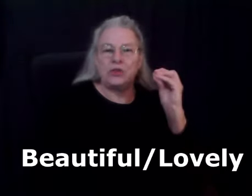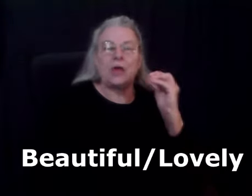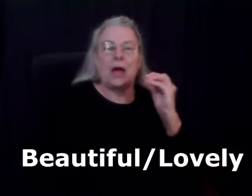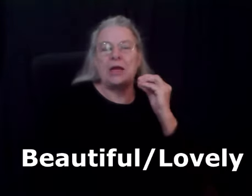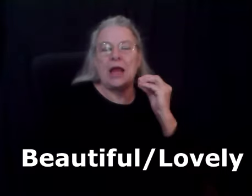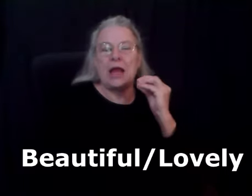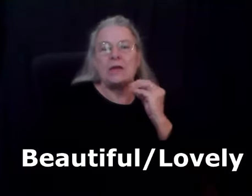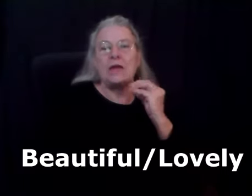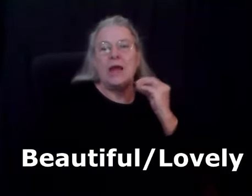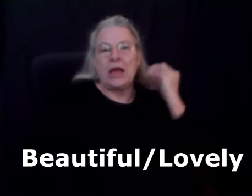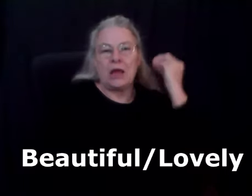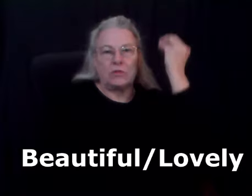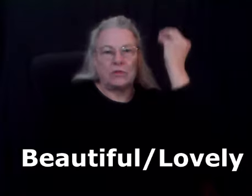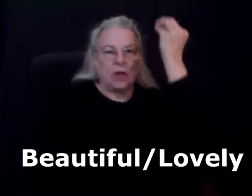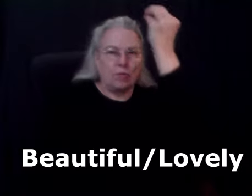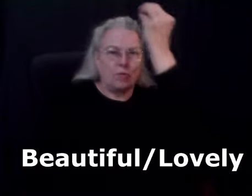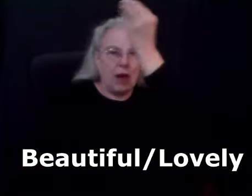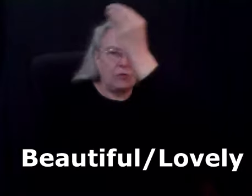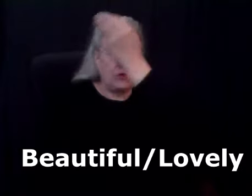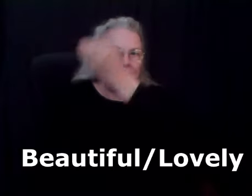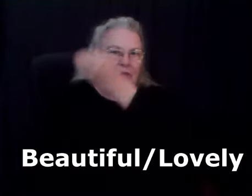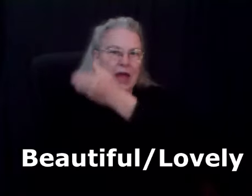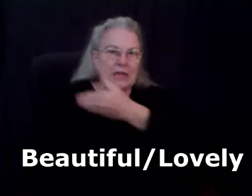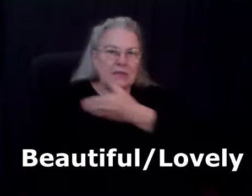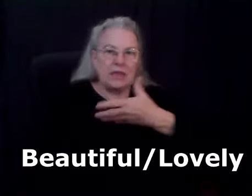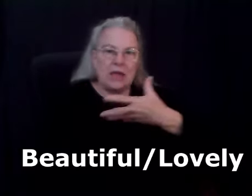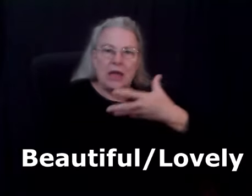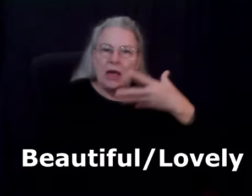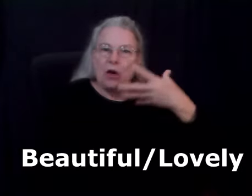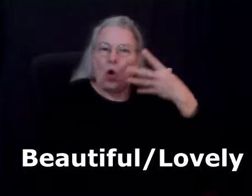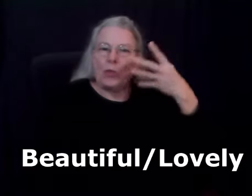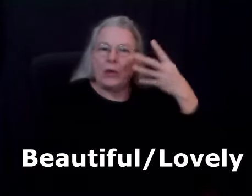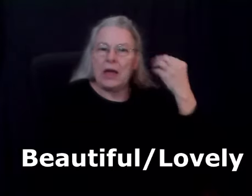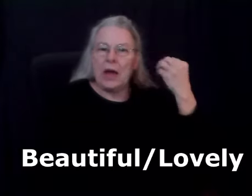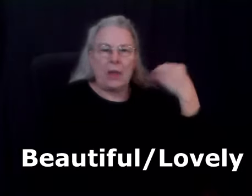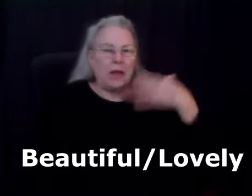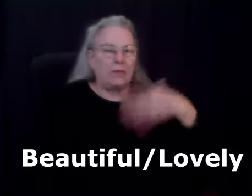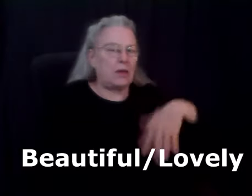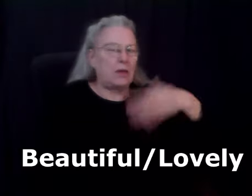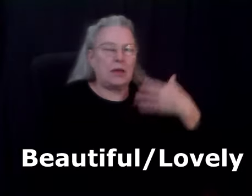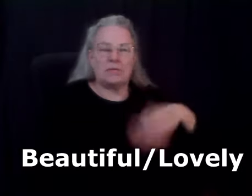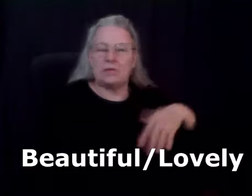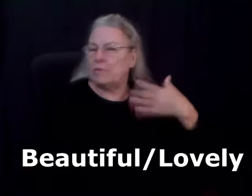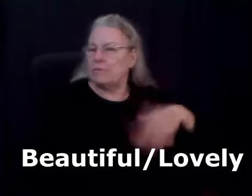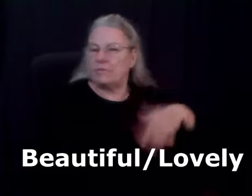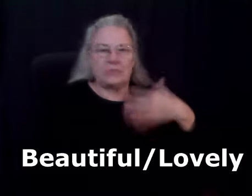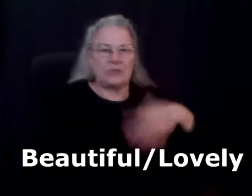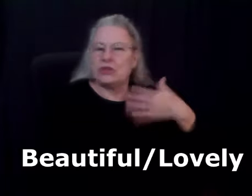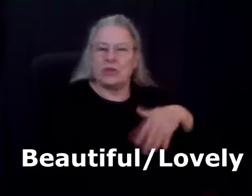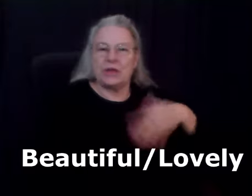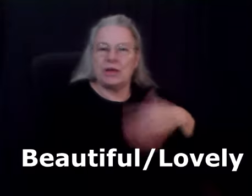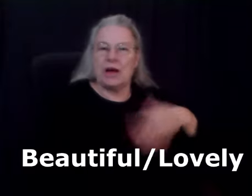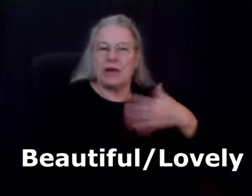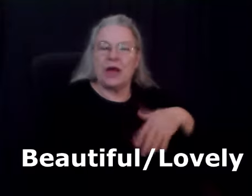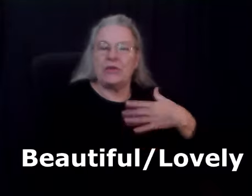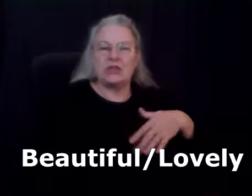dominant hand. It goes around your face, opening up, and then it's just a kind of a shake.